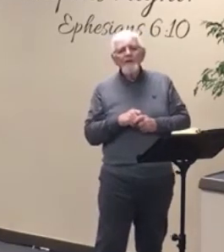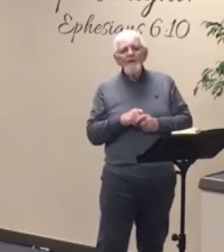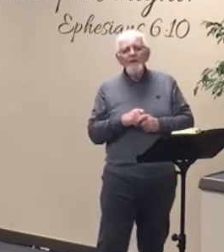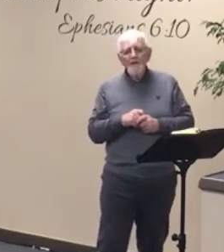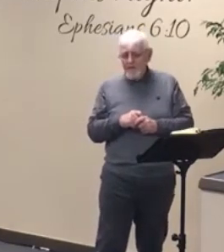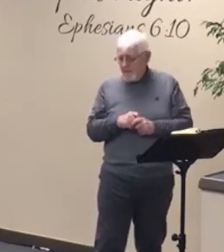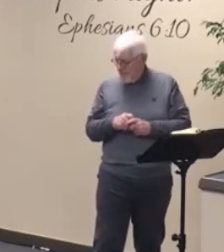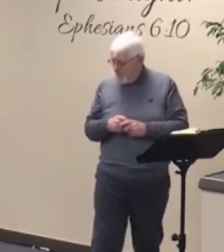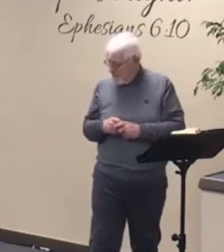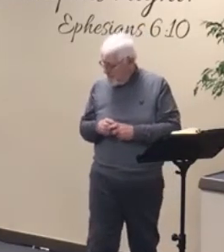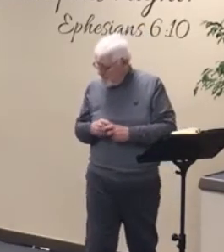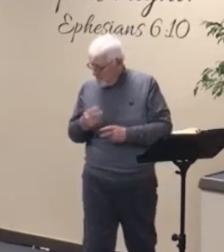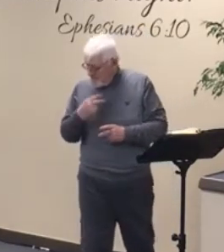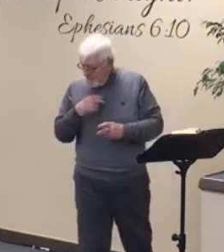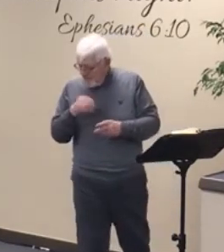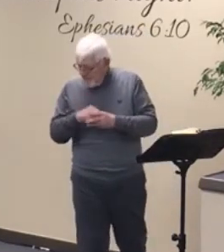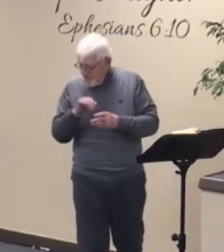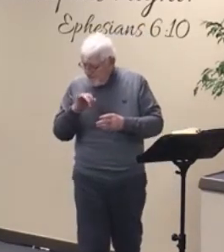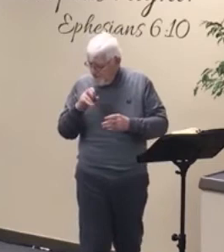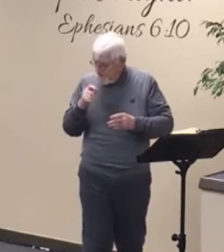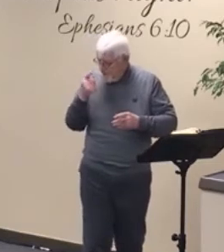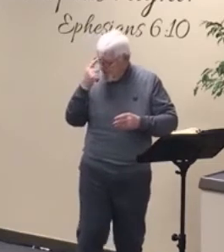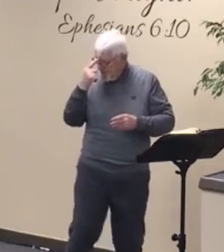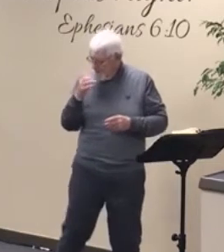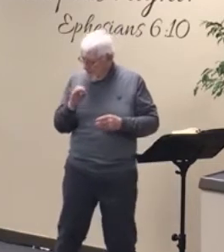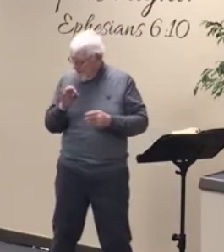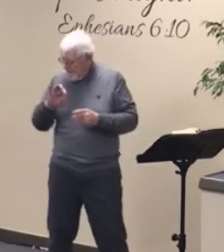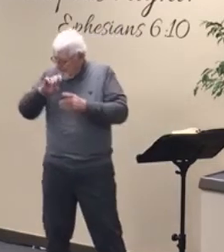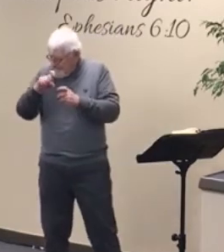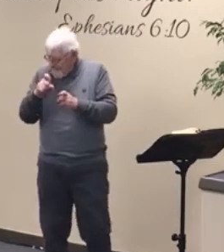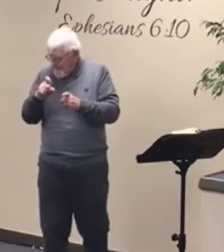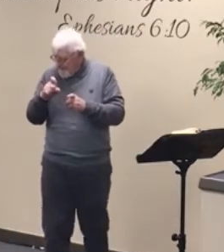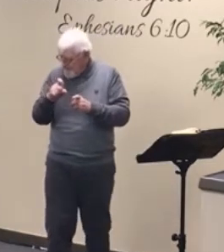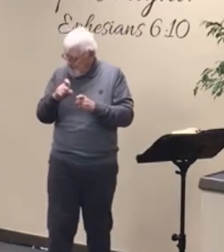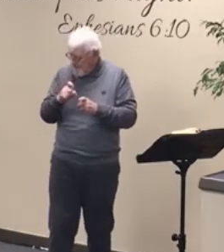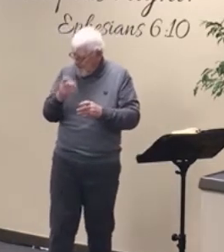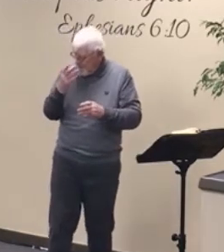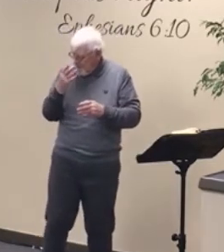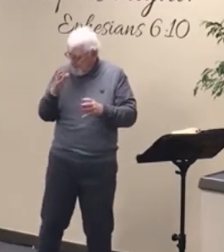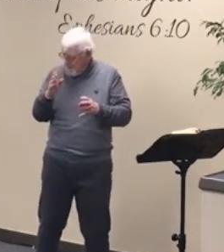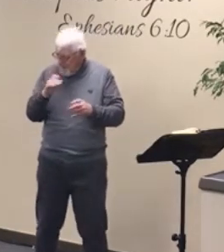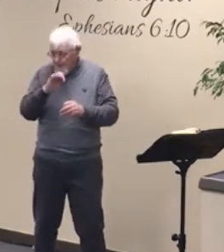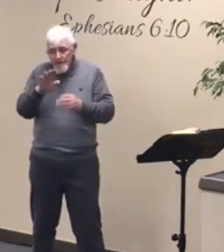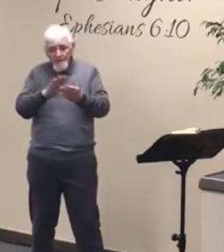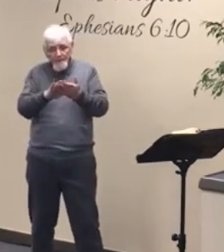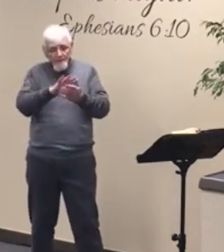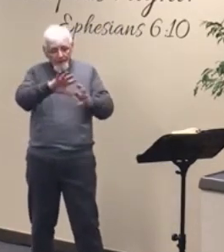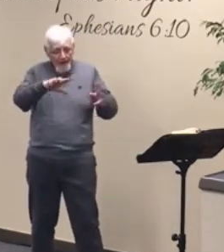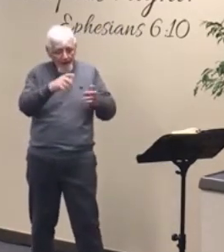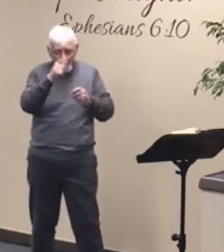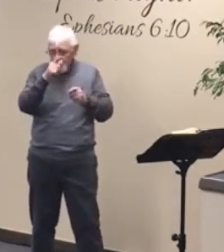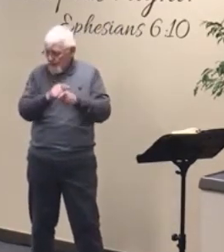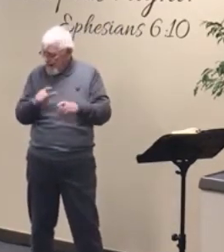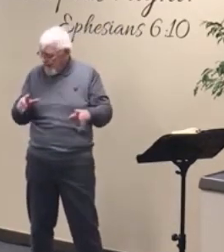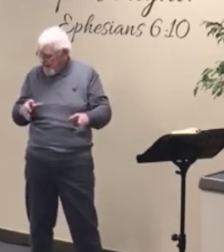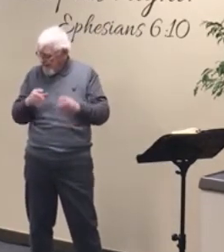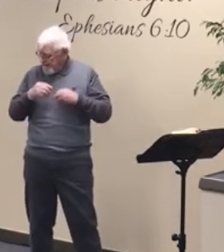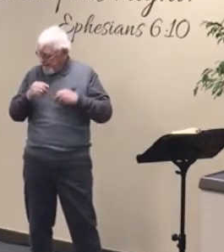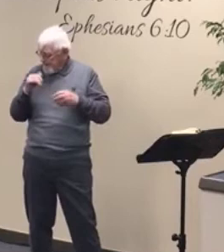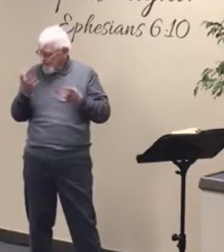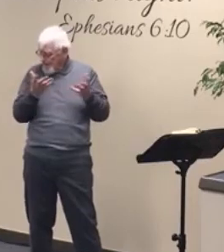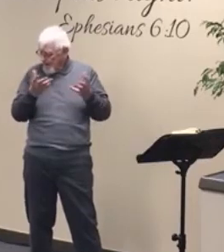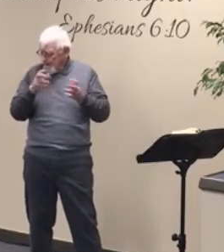what it's fixed in Joseph's mind from this point right here? It's fixed. Not only are they forgiven, they're accepted. No matter what they